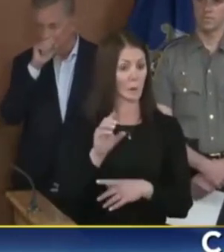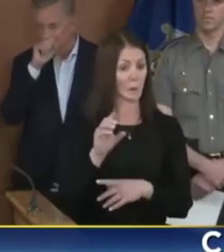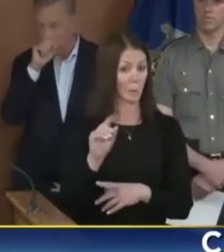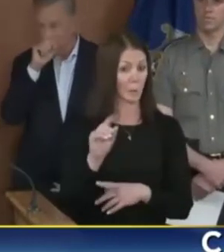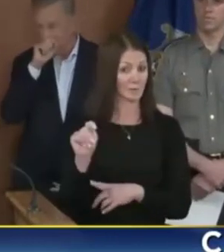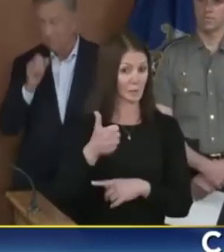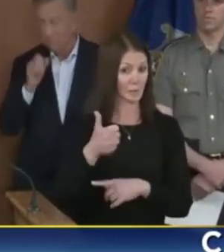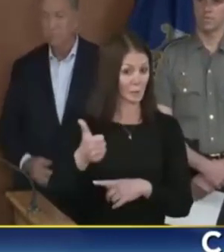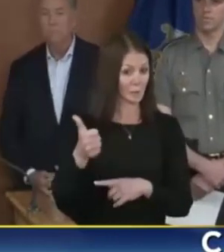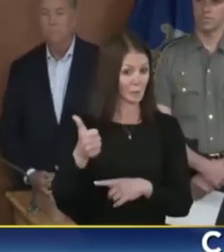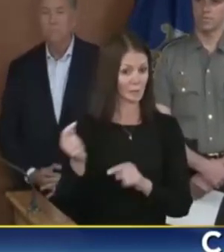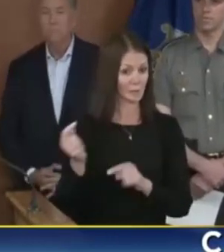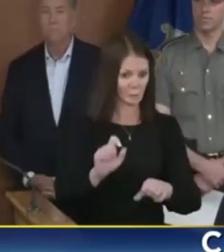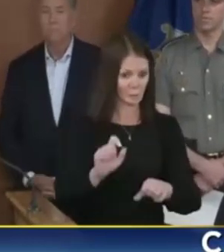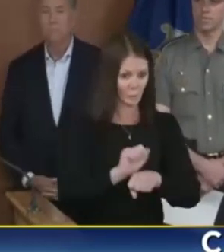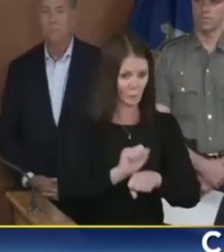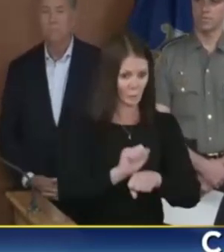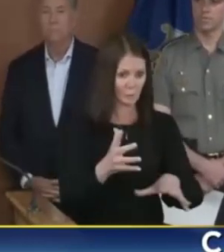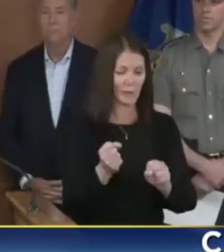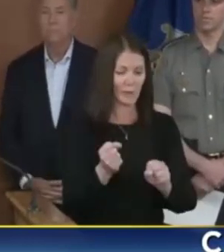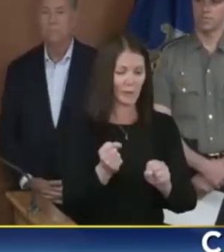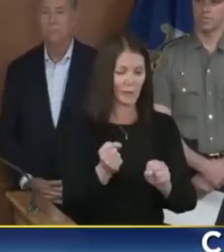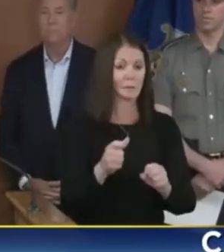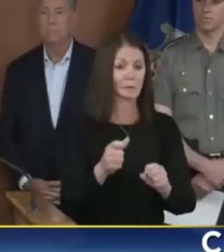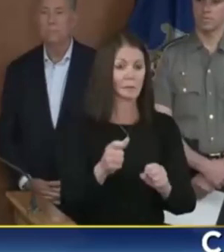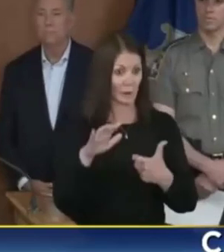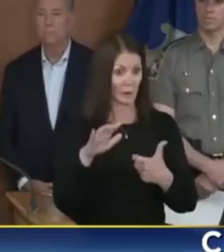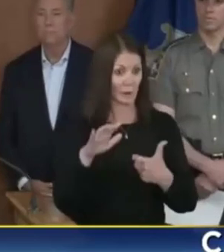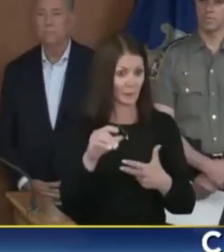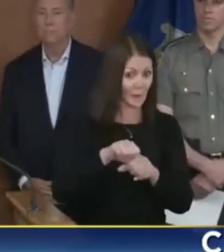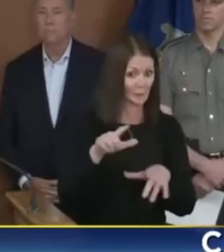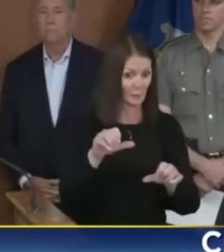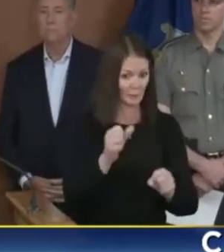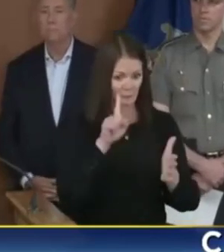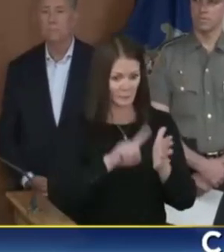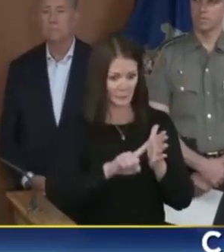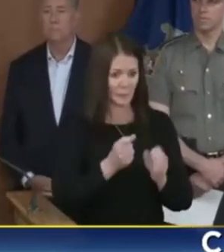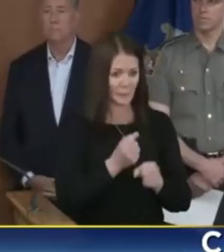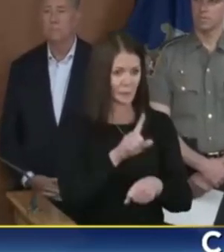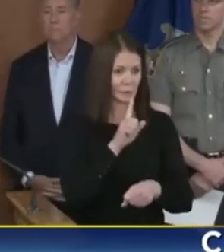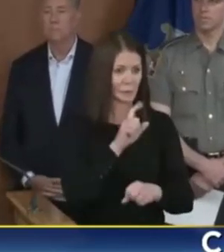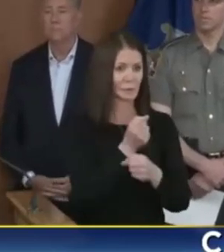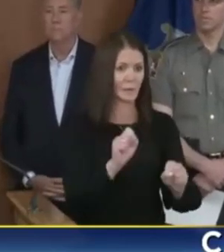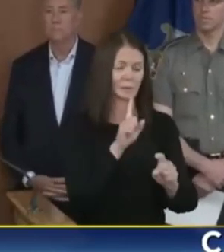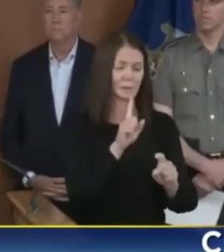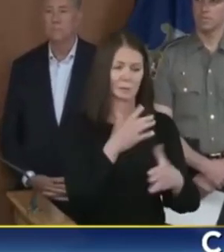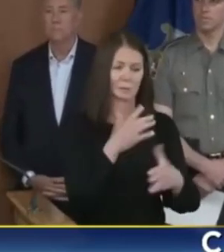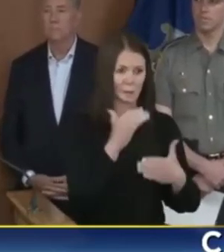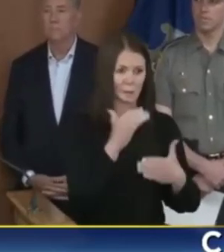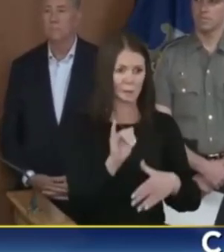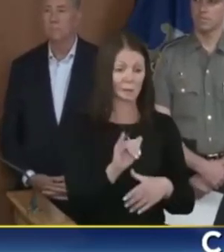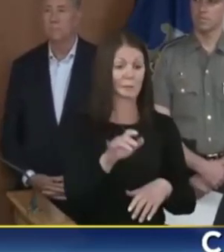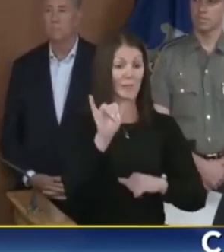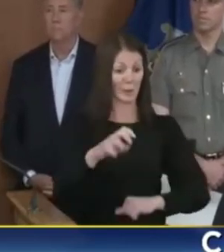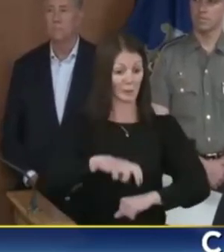utility crews also, who have been doing work since the morning to ensure it's safe for everyone. This bridge is less than 10 years